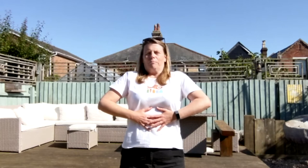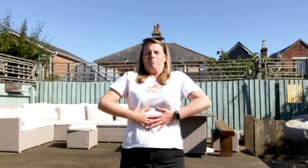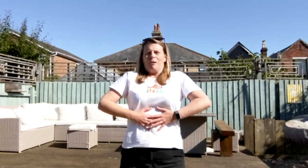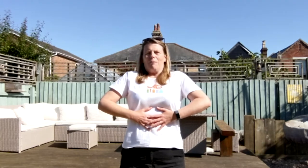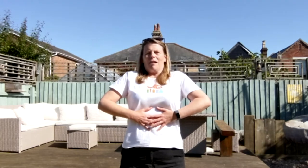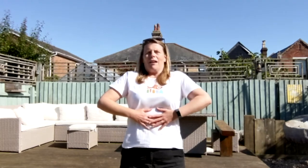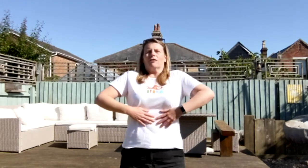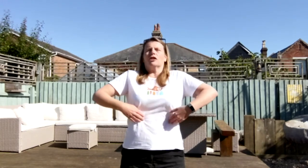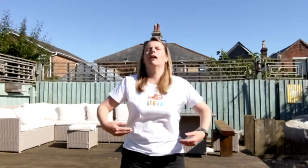Big breath out.